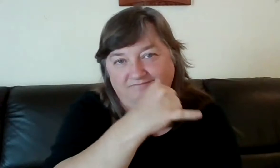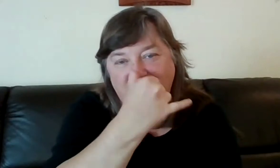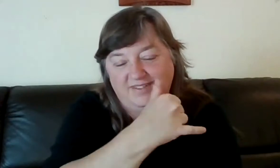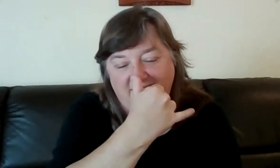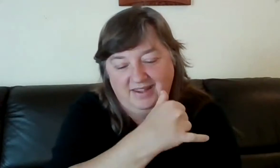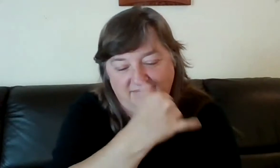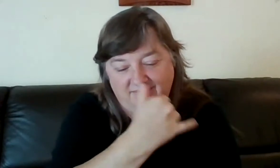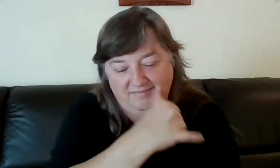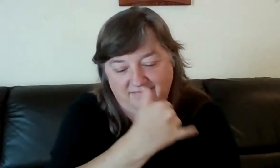Silly.